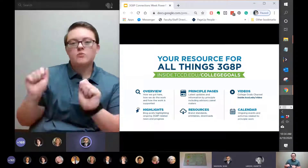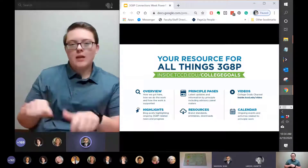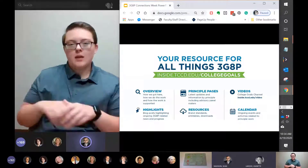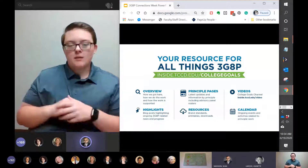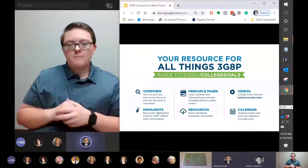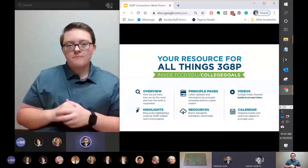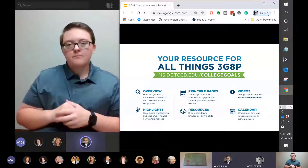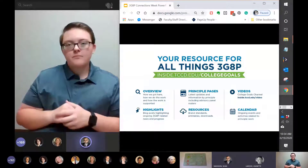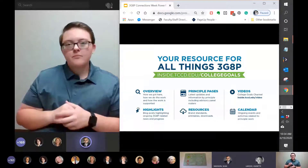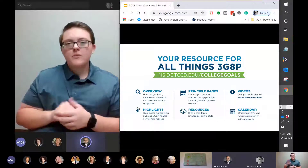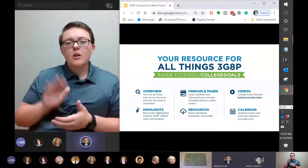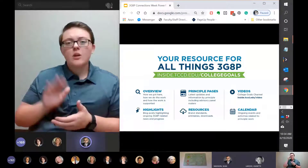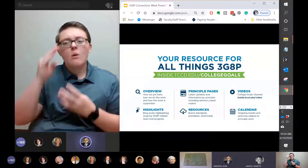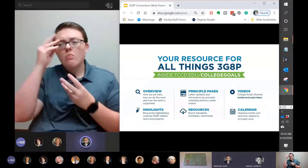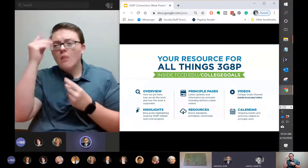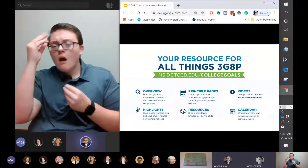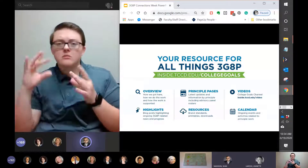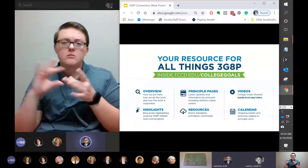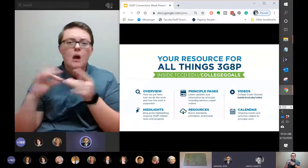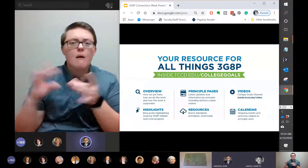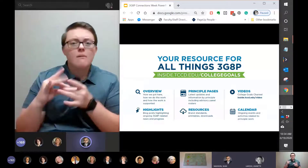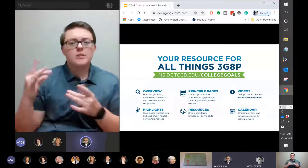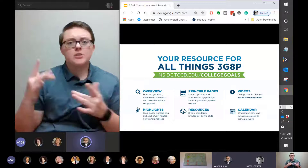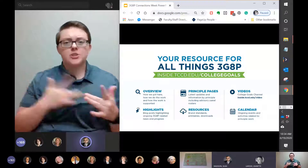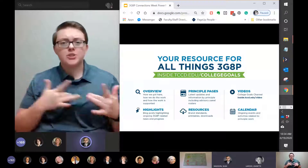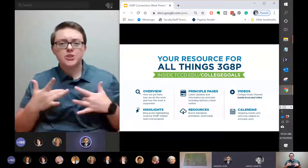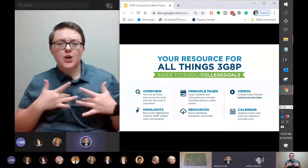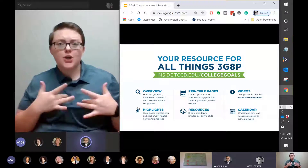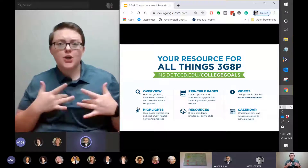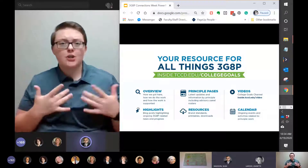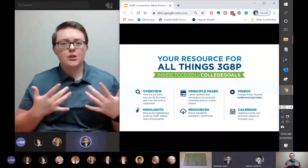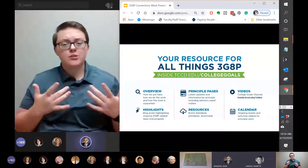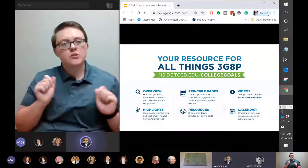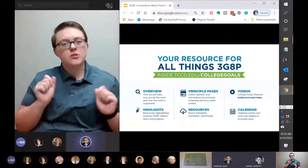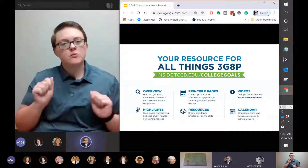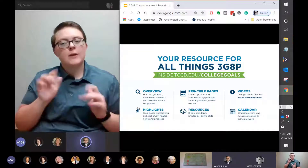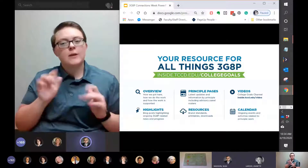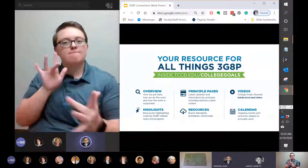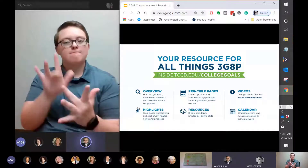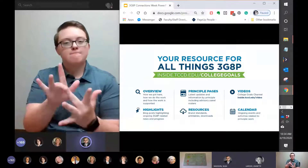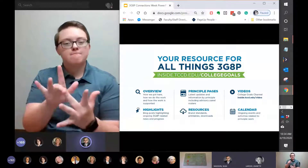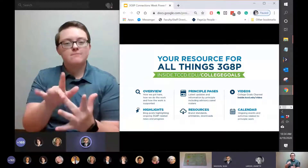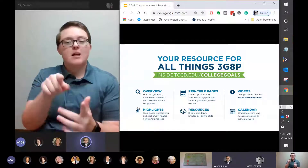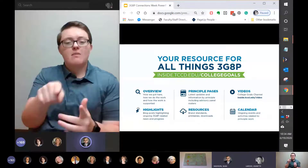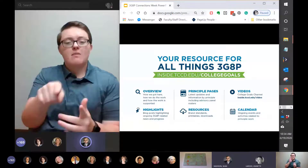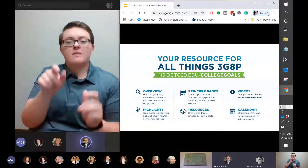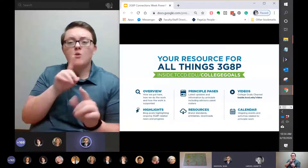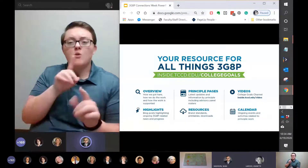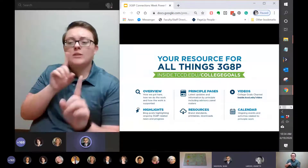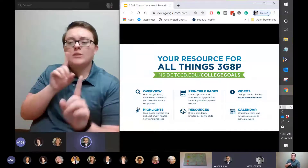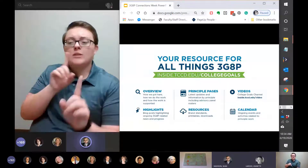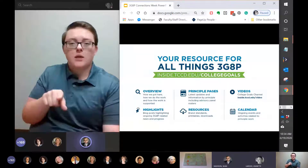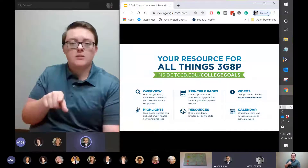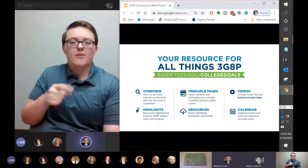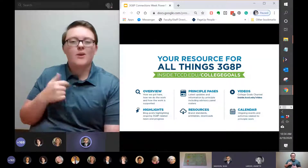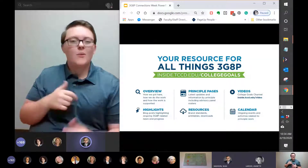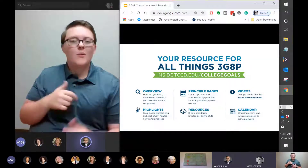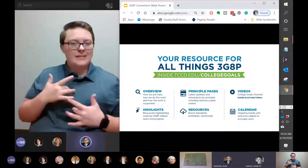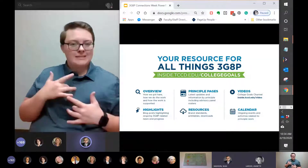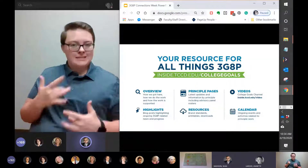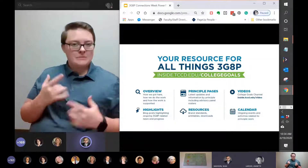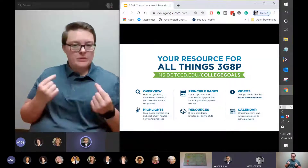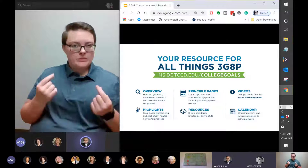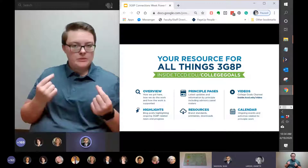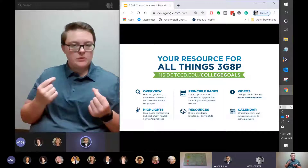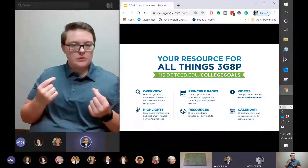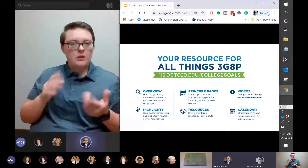and your thoughts, your comments, your concerns. And they will be as responsive. What we traditionally do is we discuss